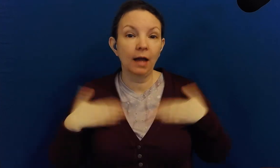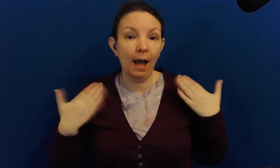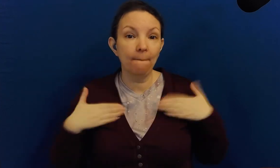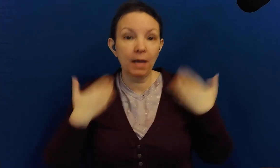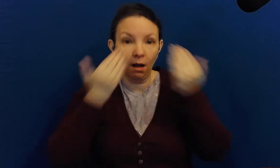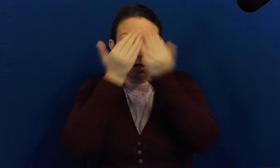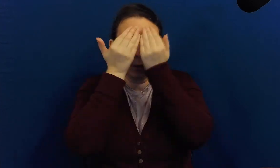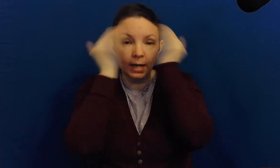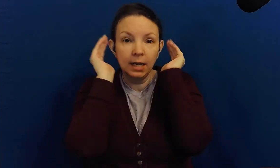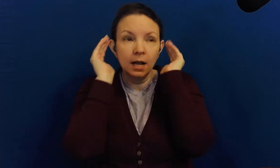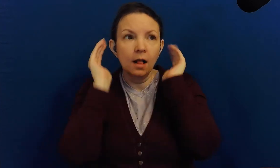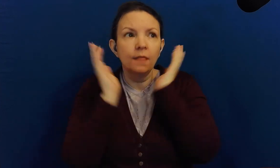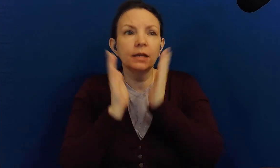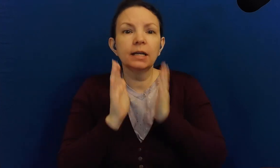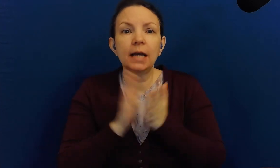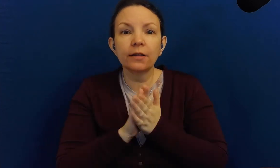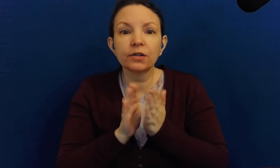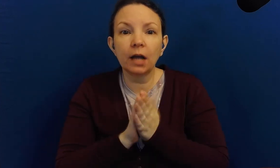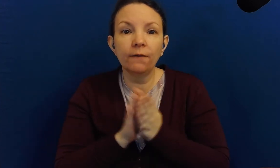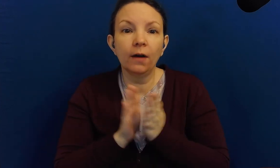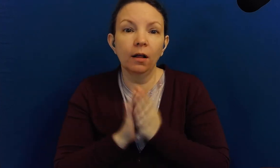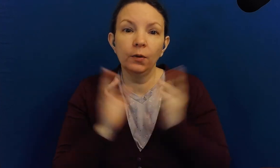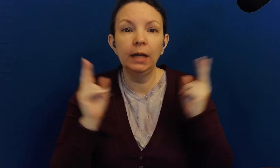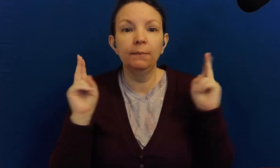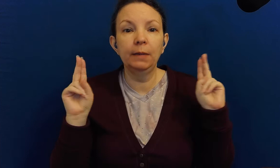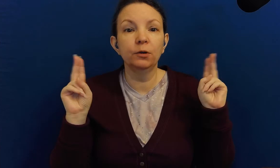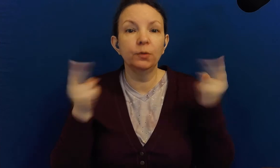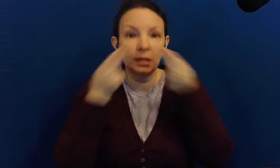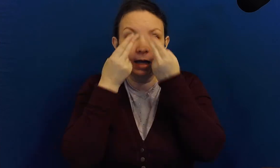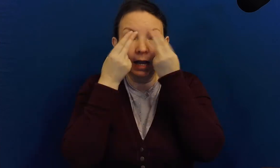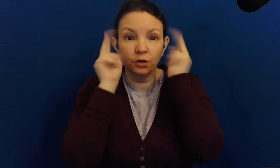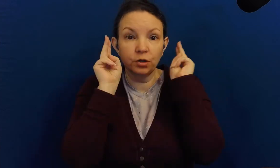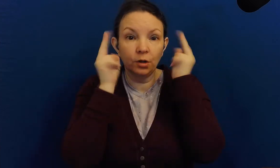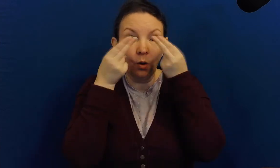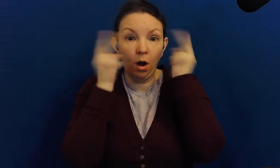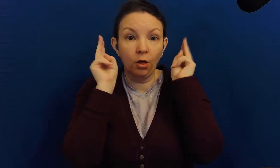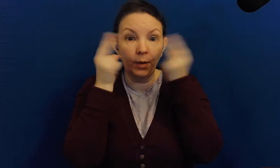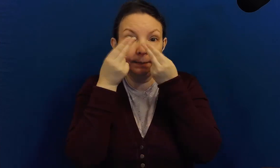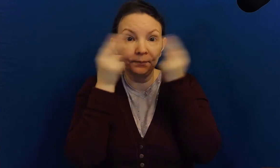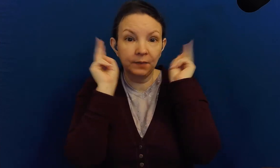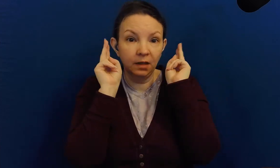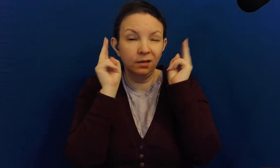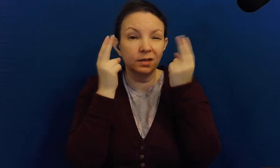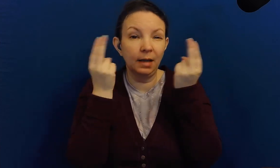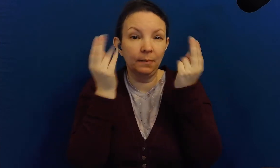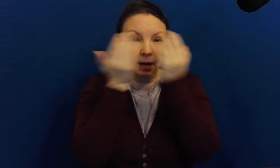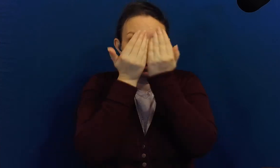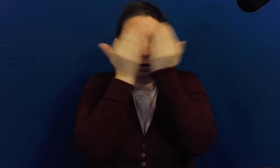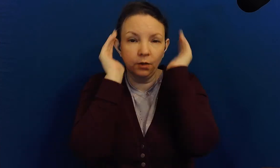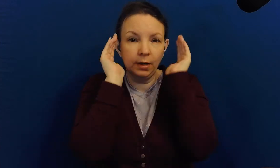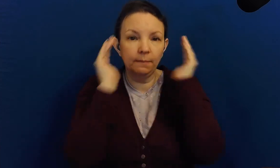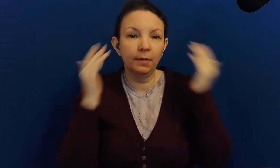Happy Halloween. It's another sign for Halloween people do with their age. They go Halloween. They do the same thing to Halloween. But I